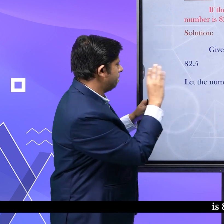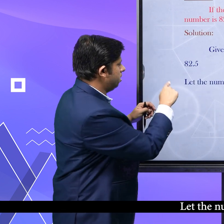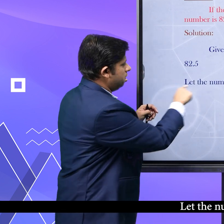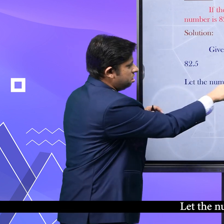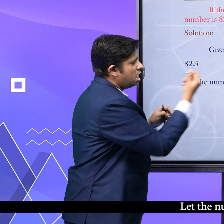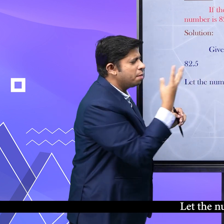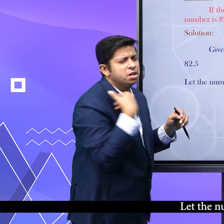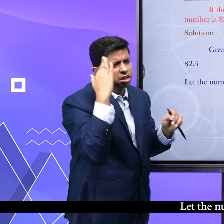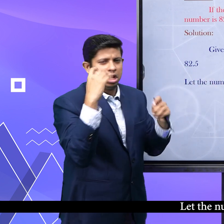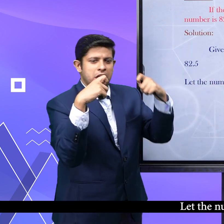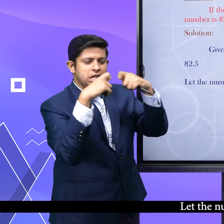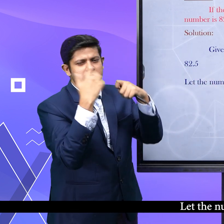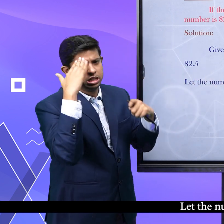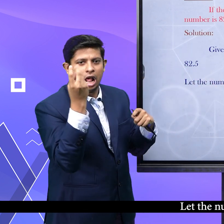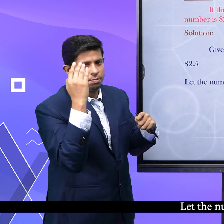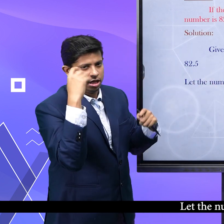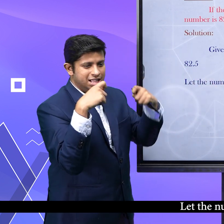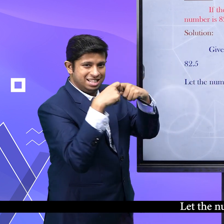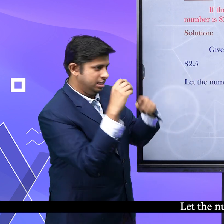Let the number be x.